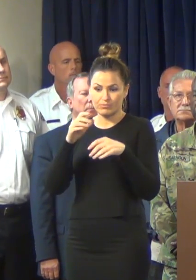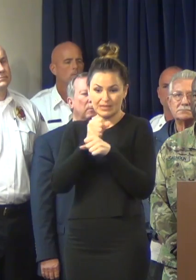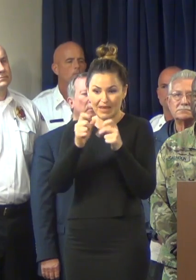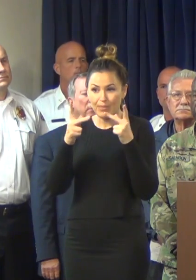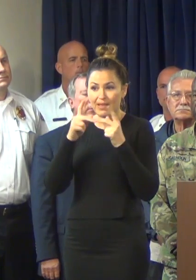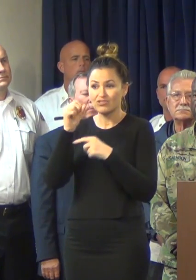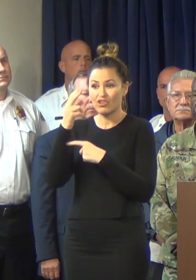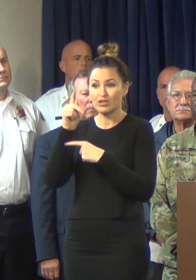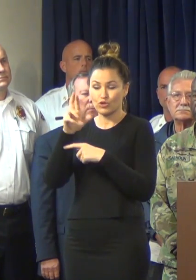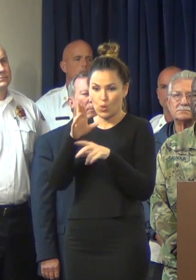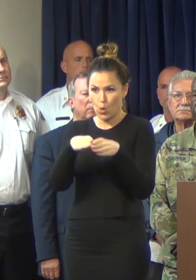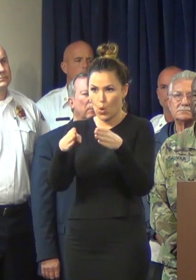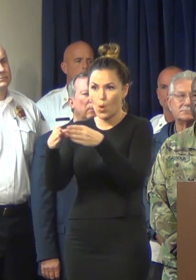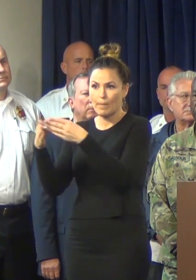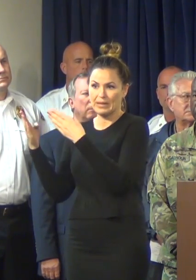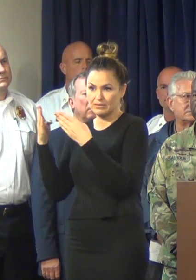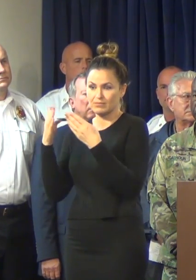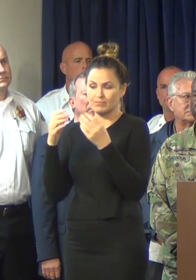get them staffed.